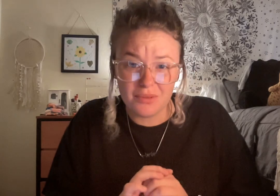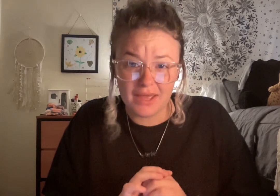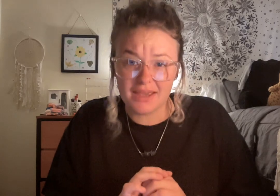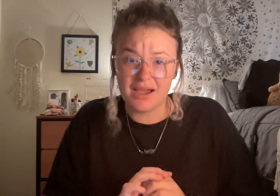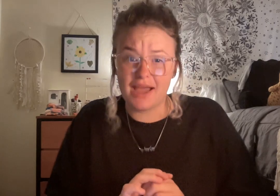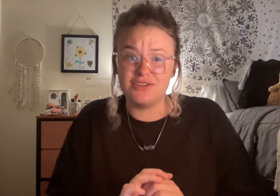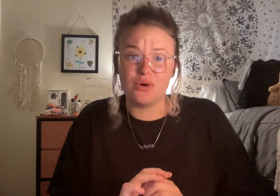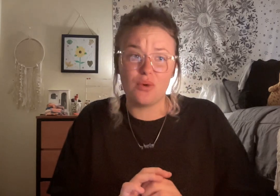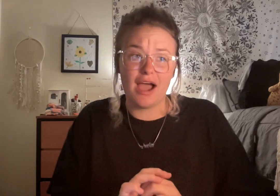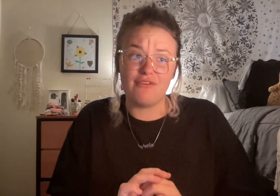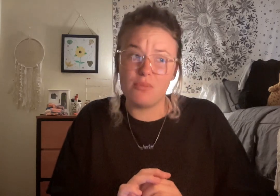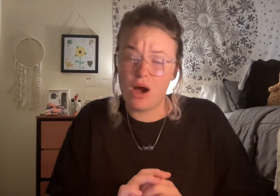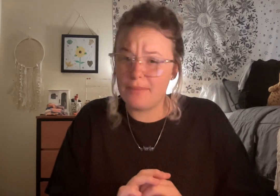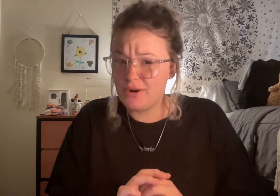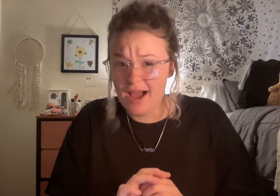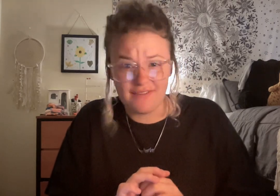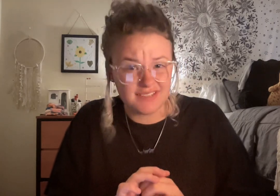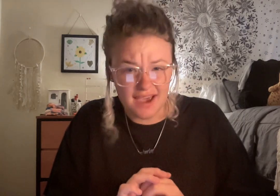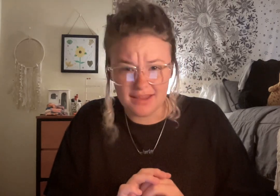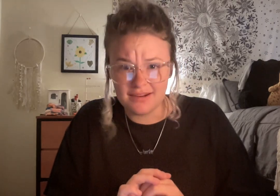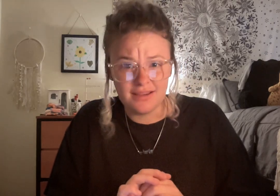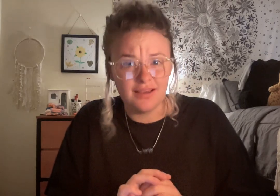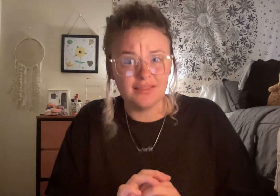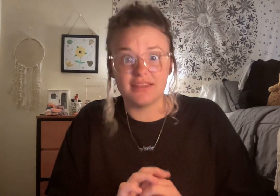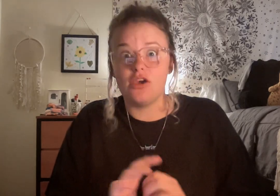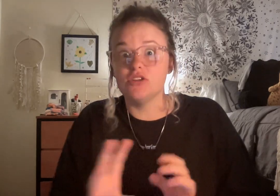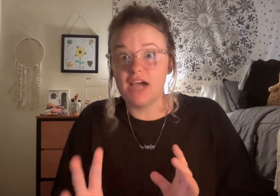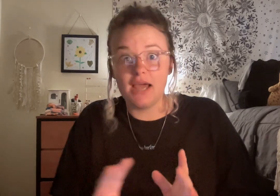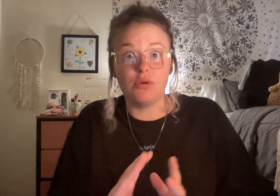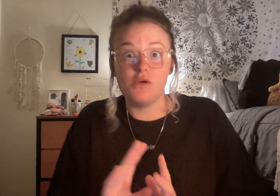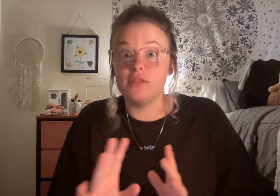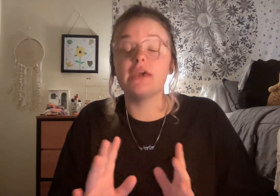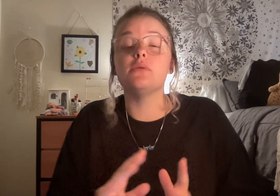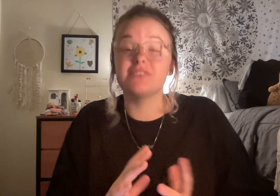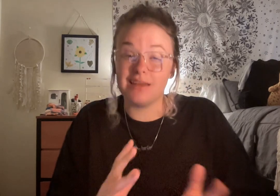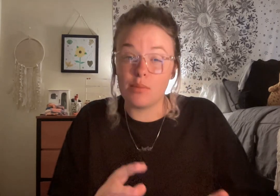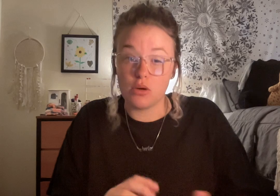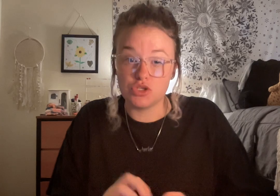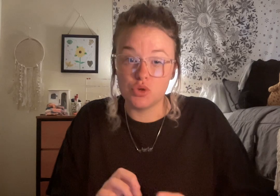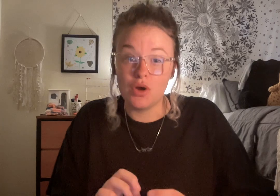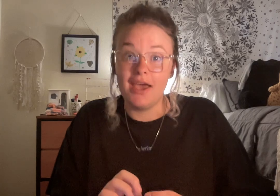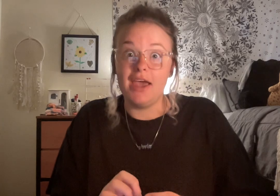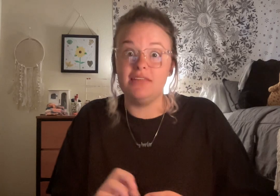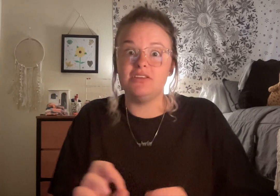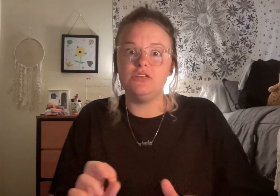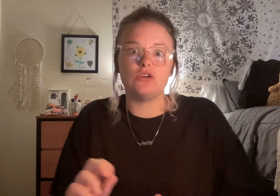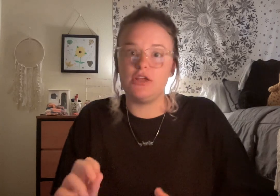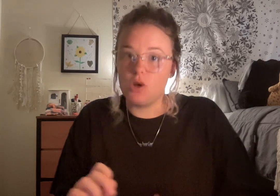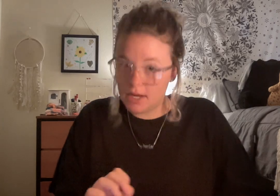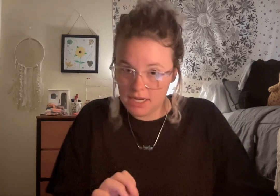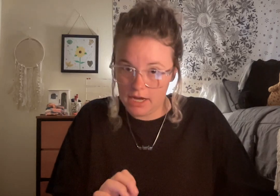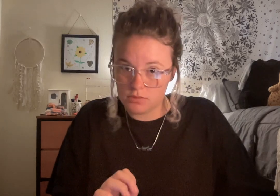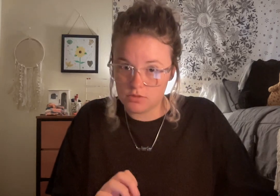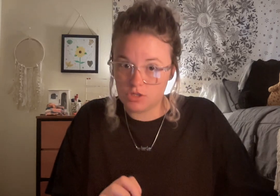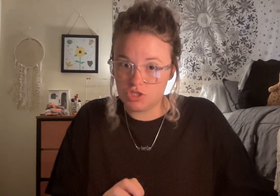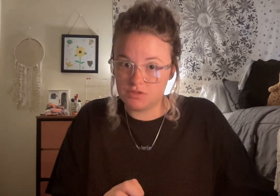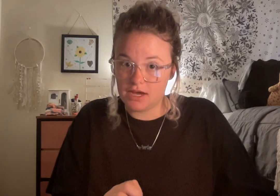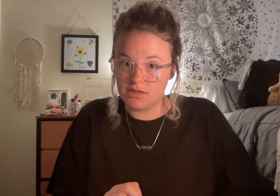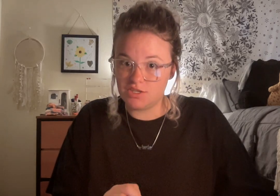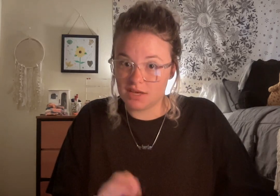like I don't have a mom, I don't have a dad, like they all died, but and like it was getting emotional, and the teacher had no idea how to respond. She was kind of just like